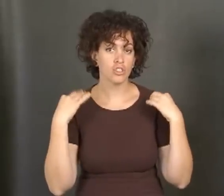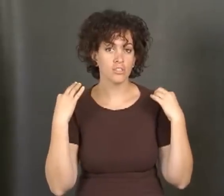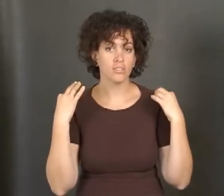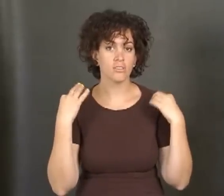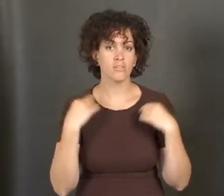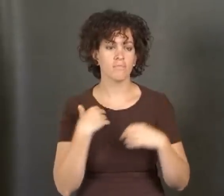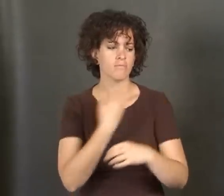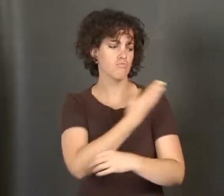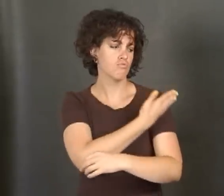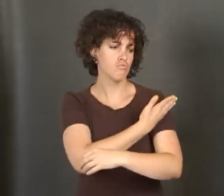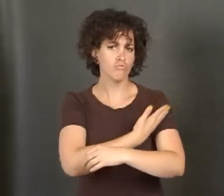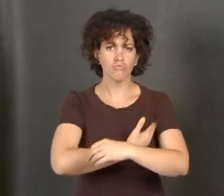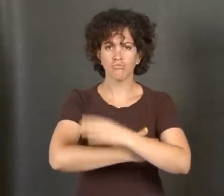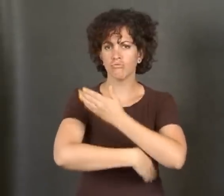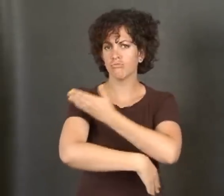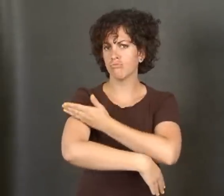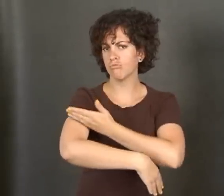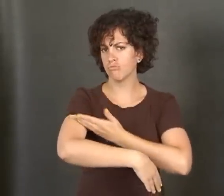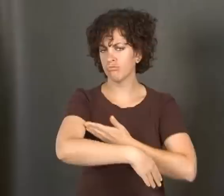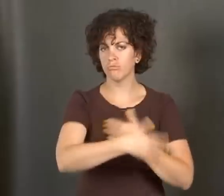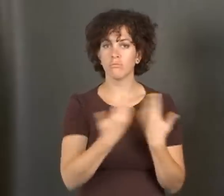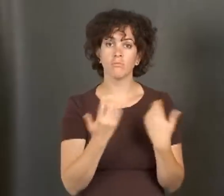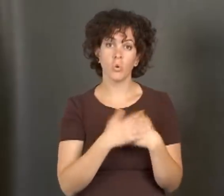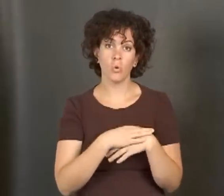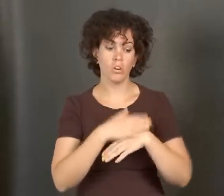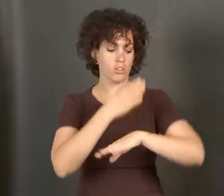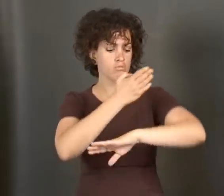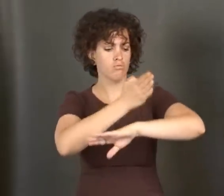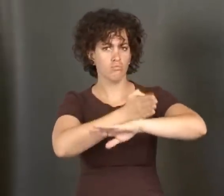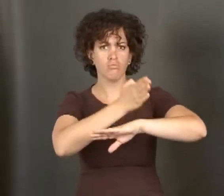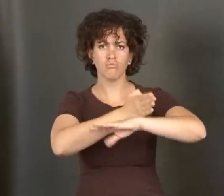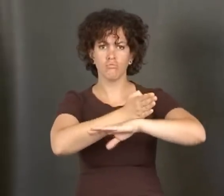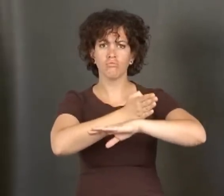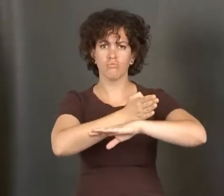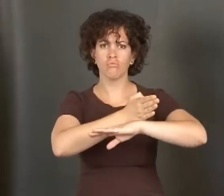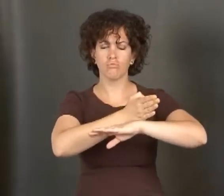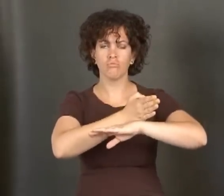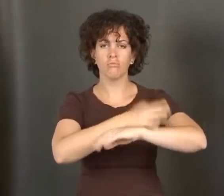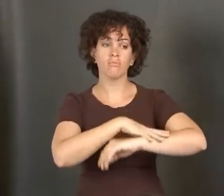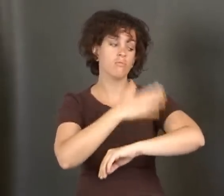Shirt. Short sleeve or long sleeve.